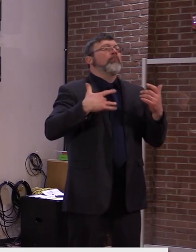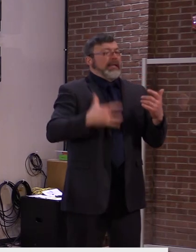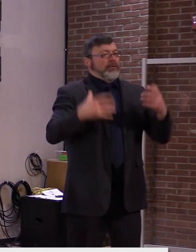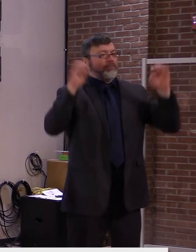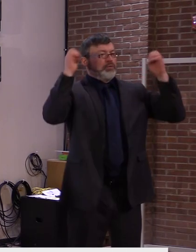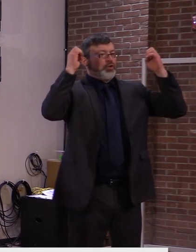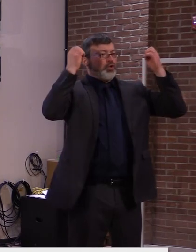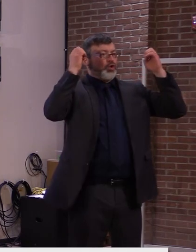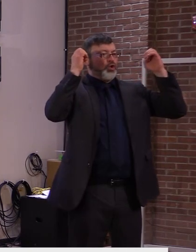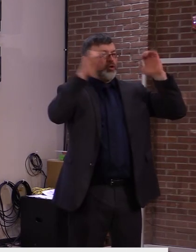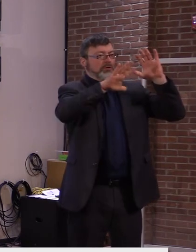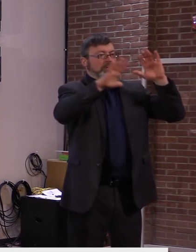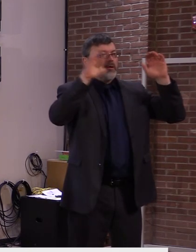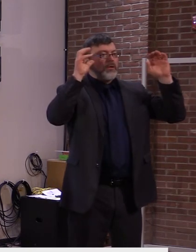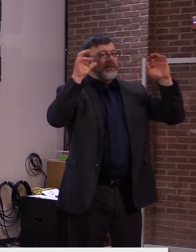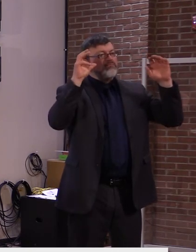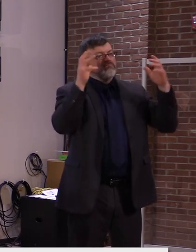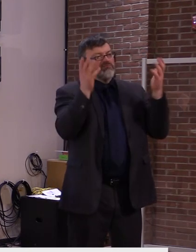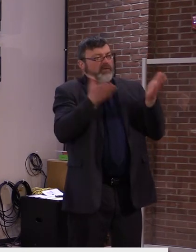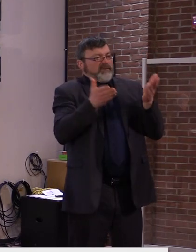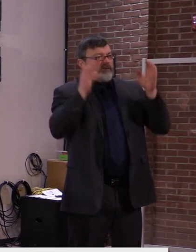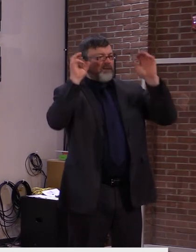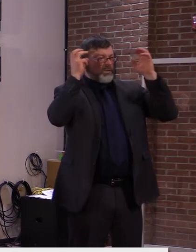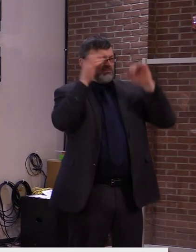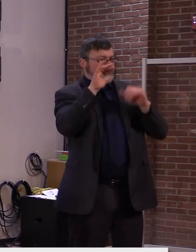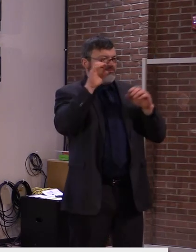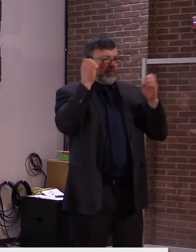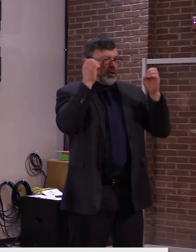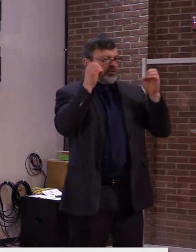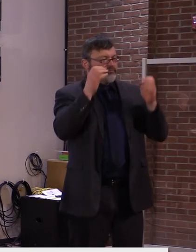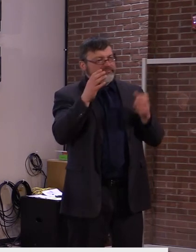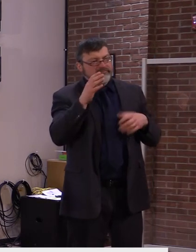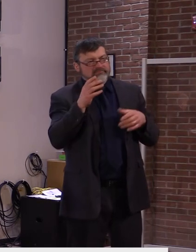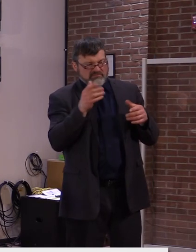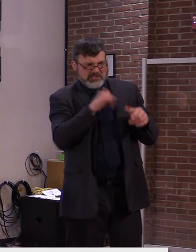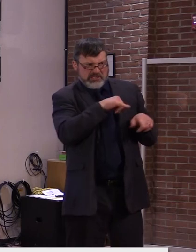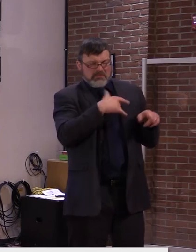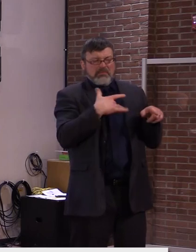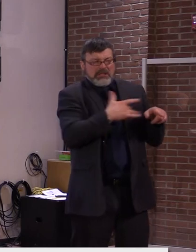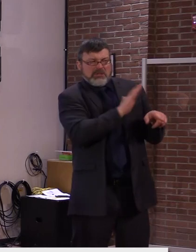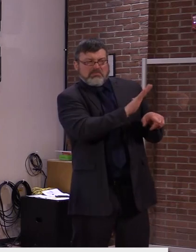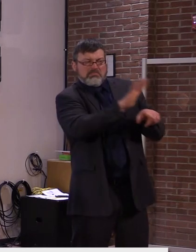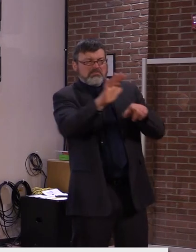members who do not utilize home health services. We anticipate